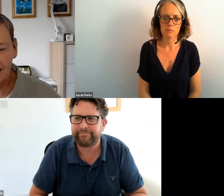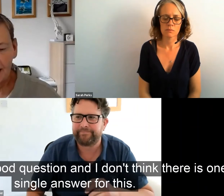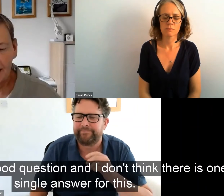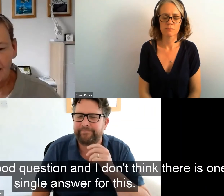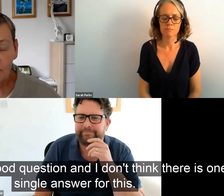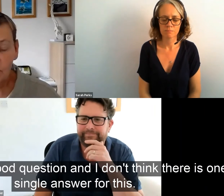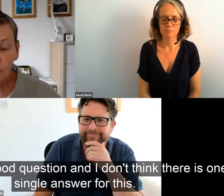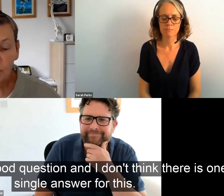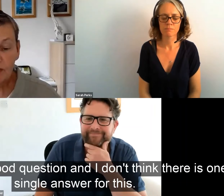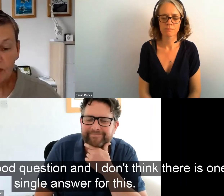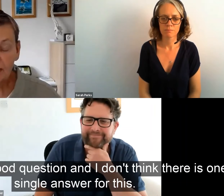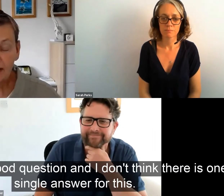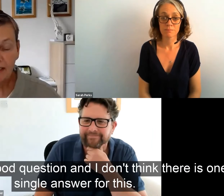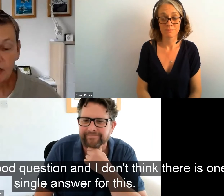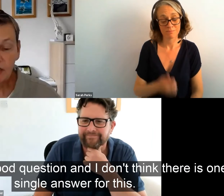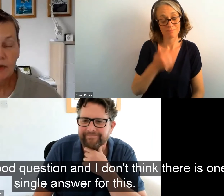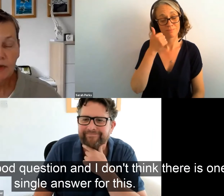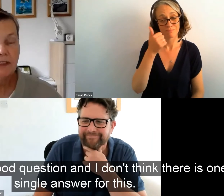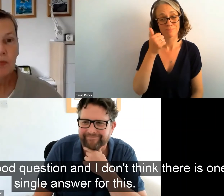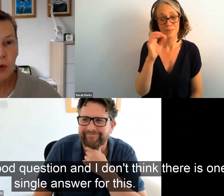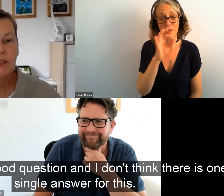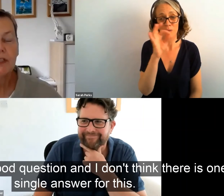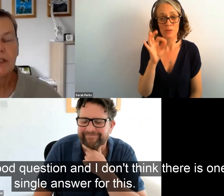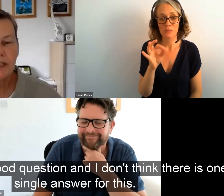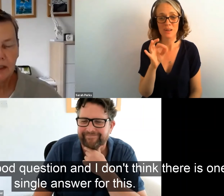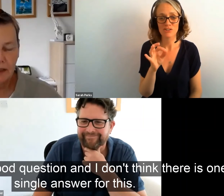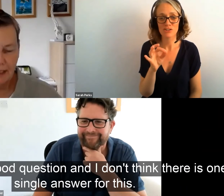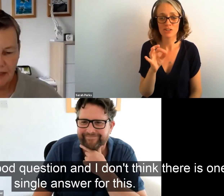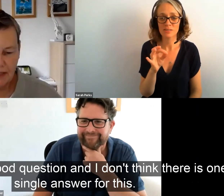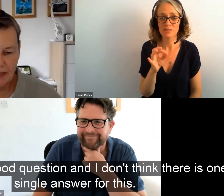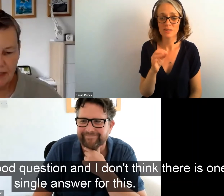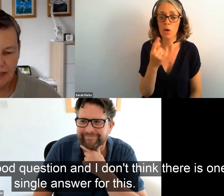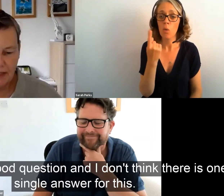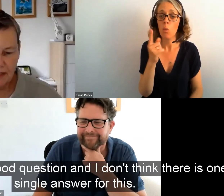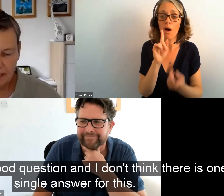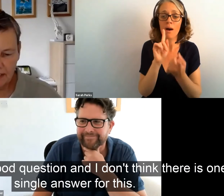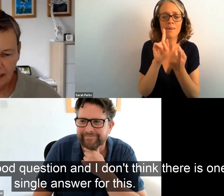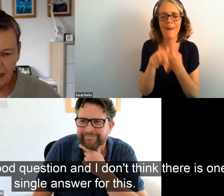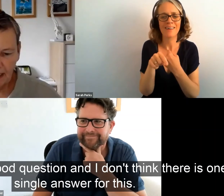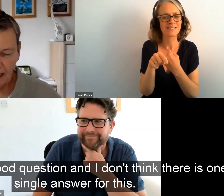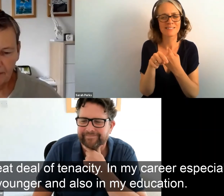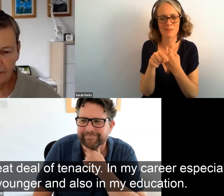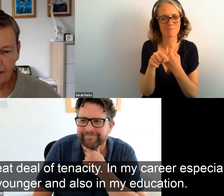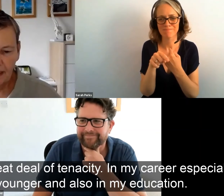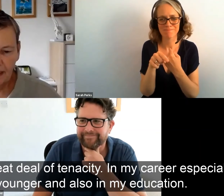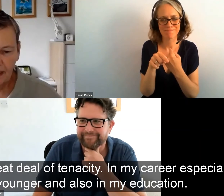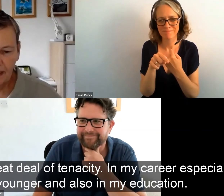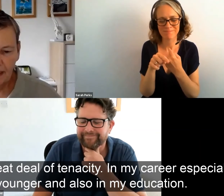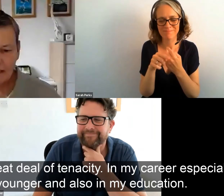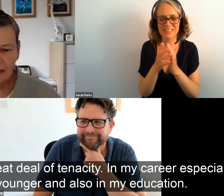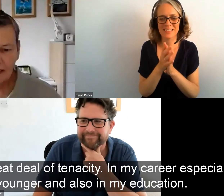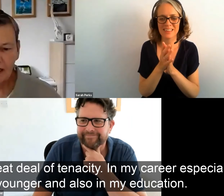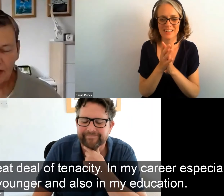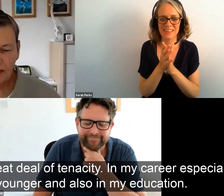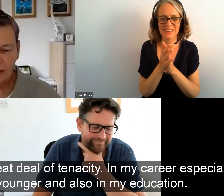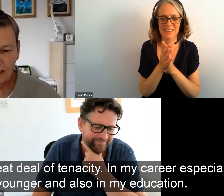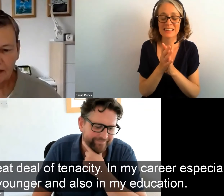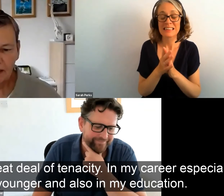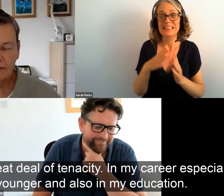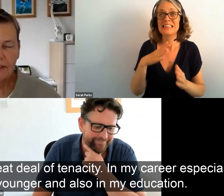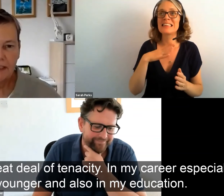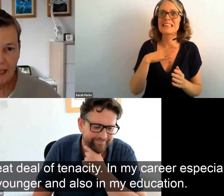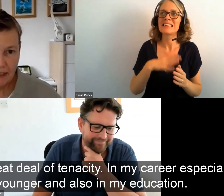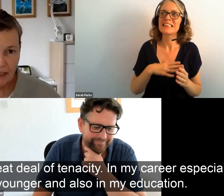Yes, a very good question. And I don't think there is one single answer to this. It